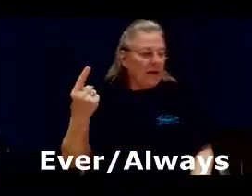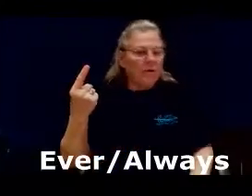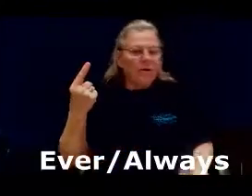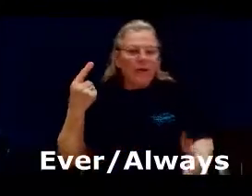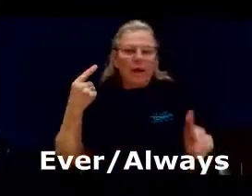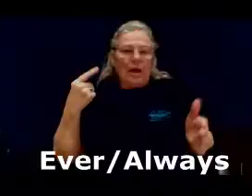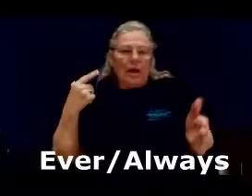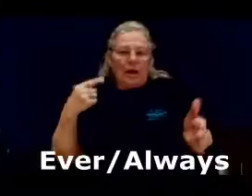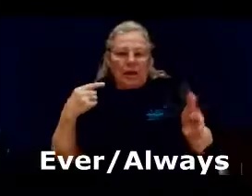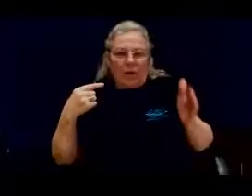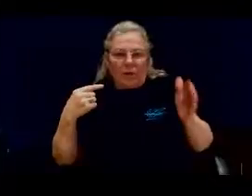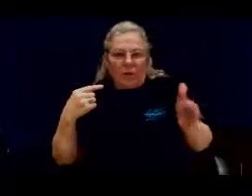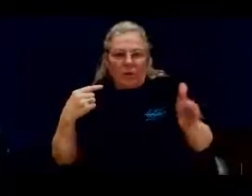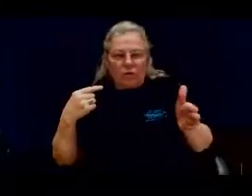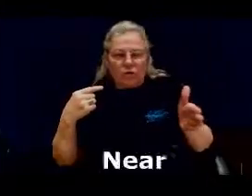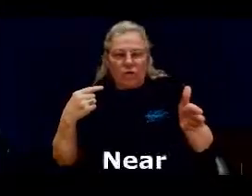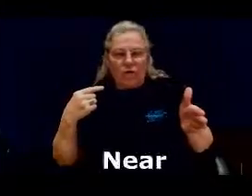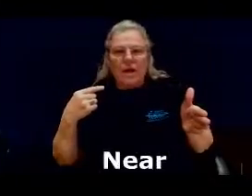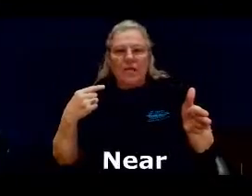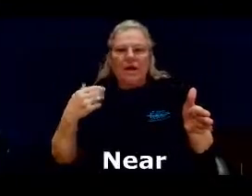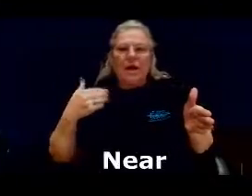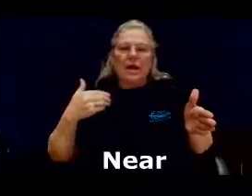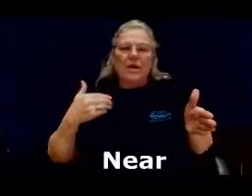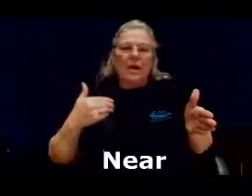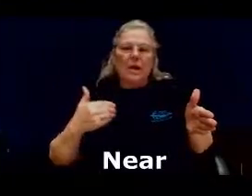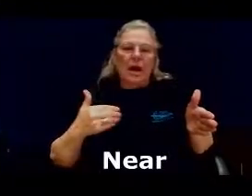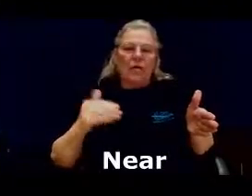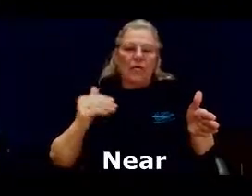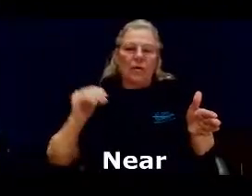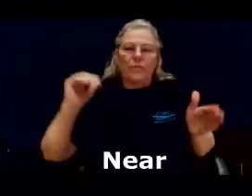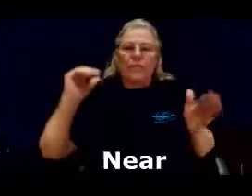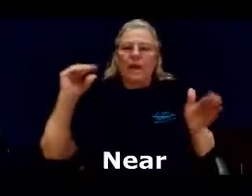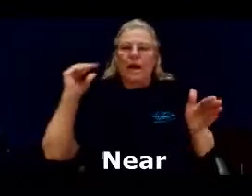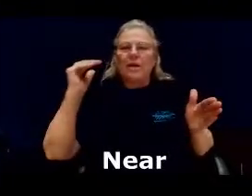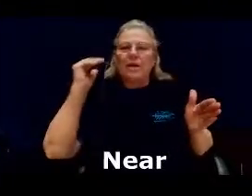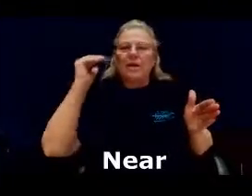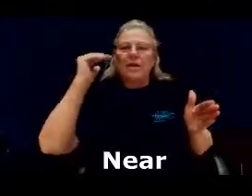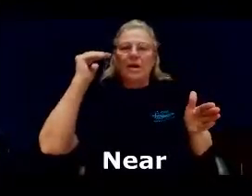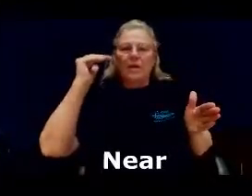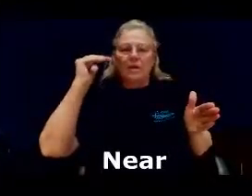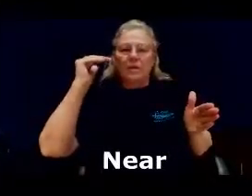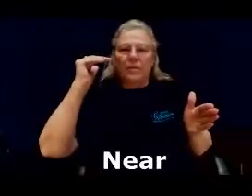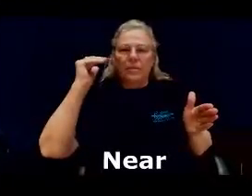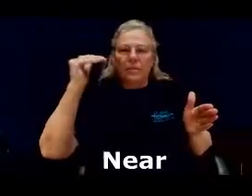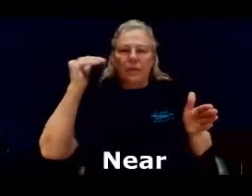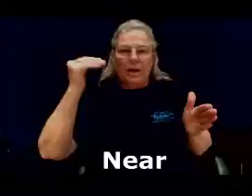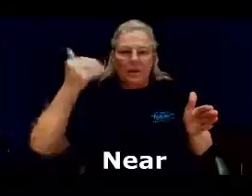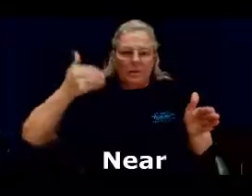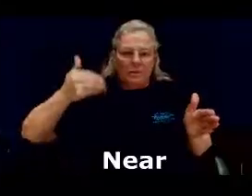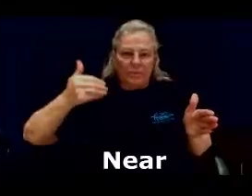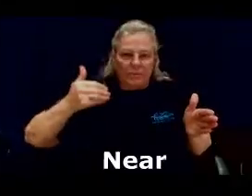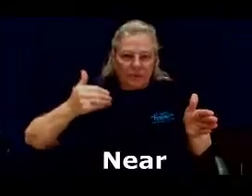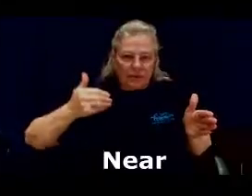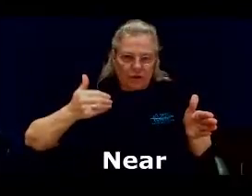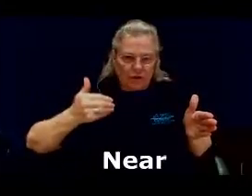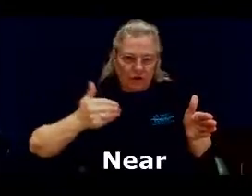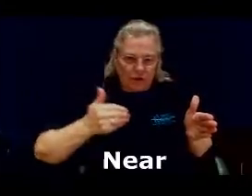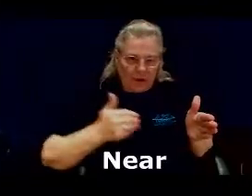Near, hold your non-dominant hand up, and your hand in kind of a bent position